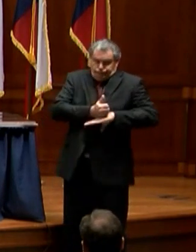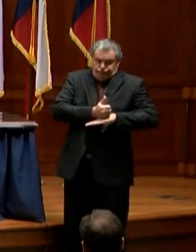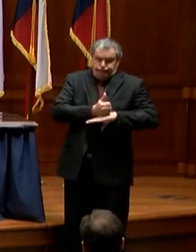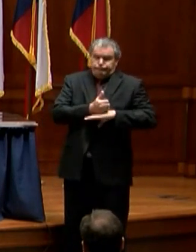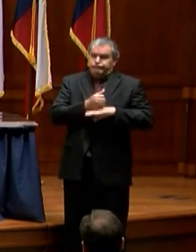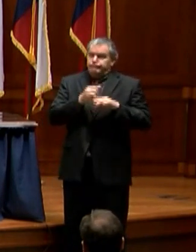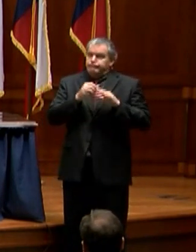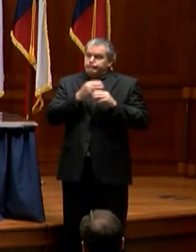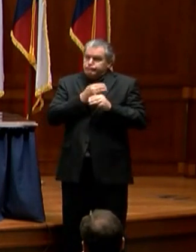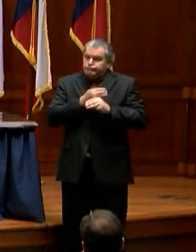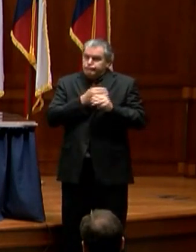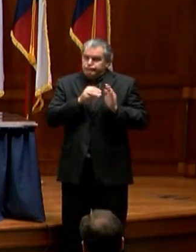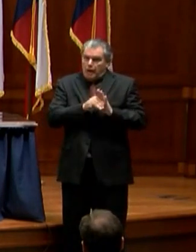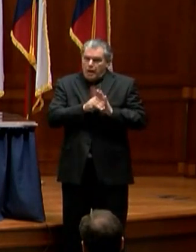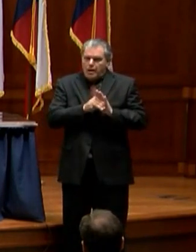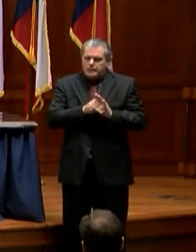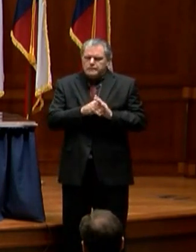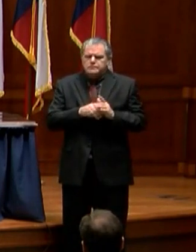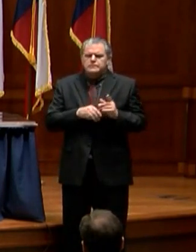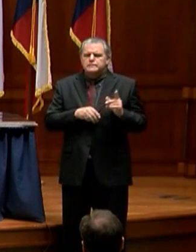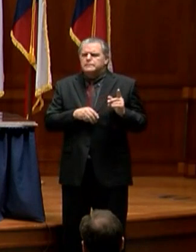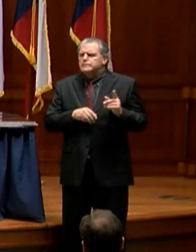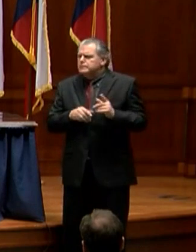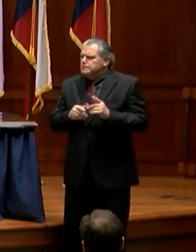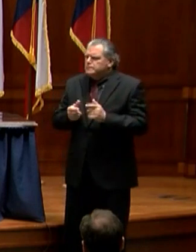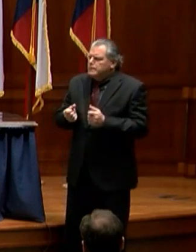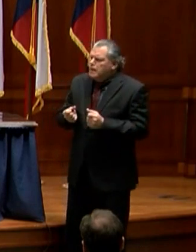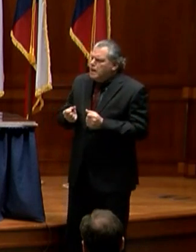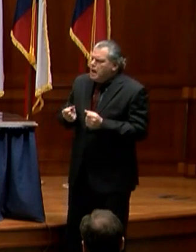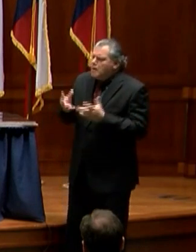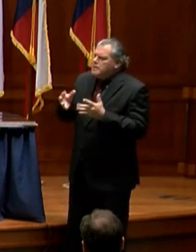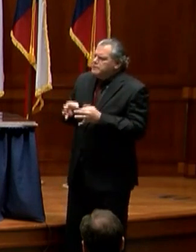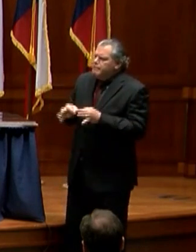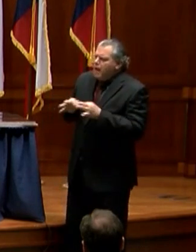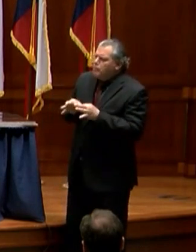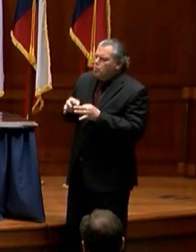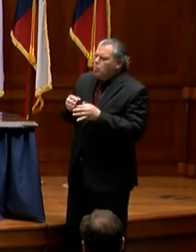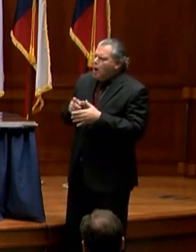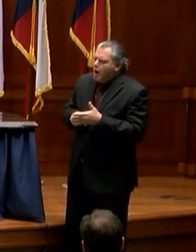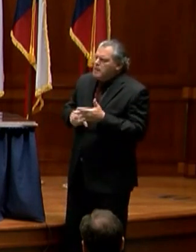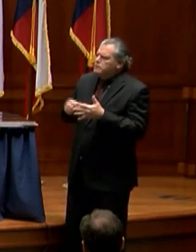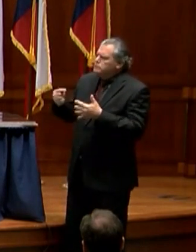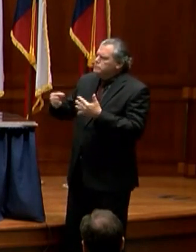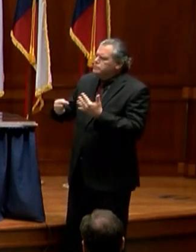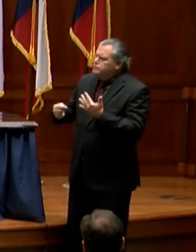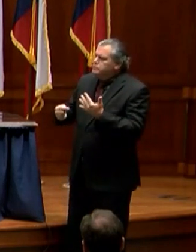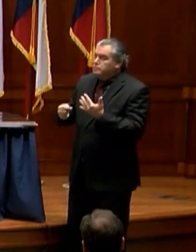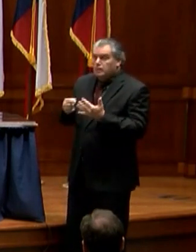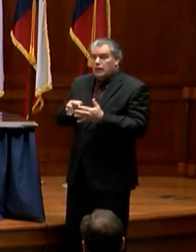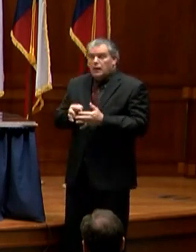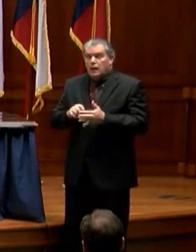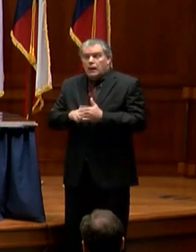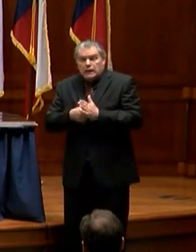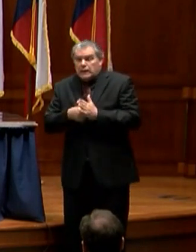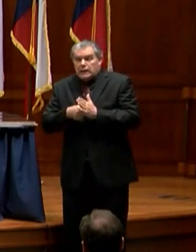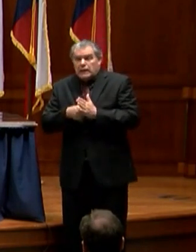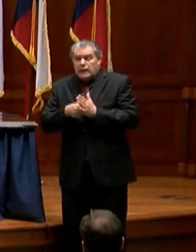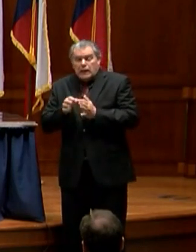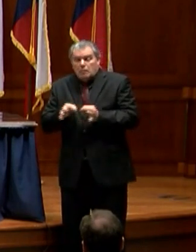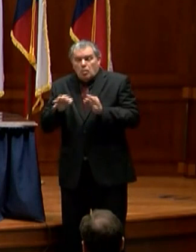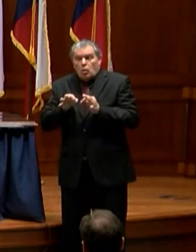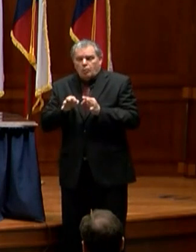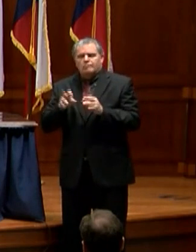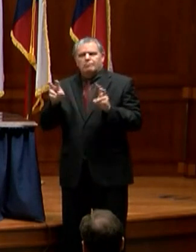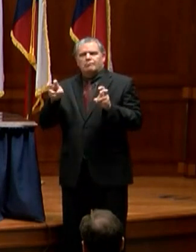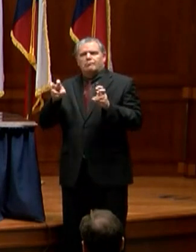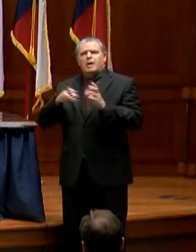in other words you'd say, well, what's the value for this particular variable? And a key one, for instance, is that doubling time that we just talked about. That